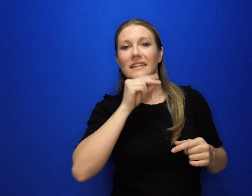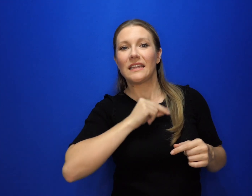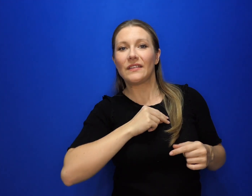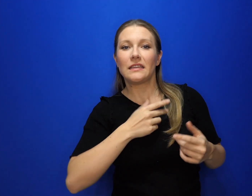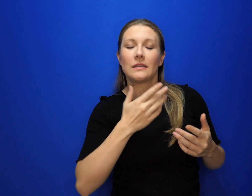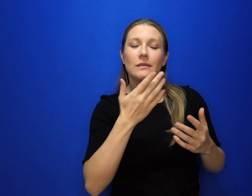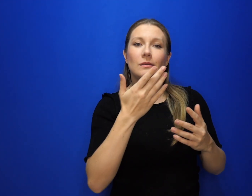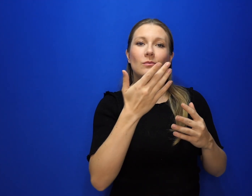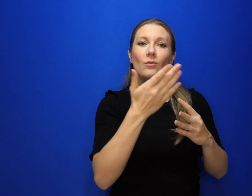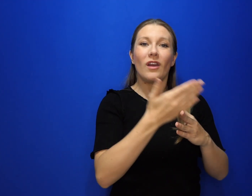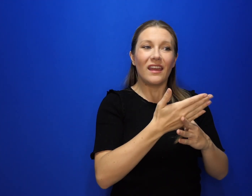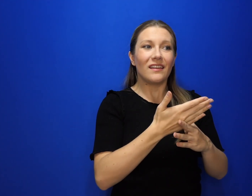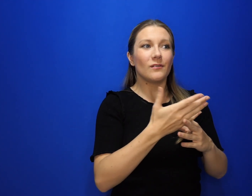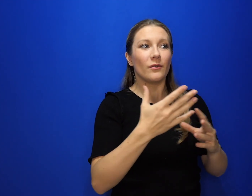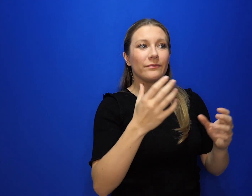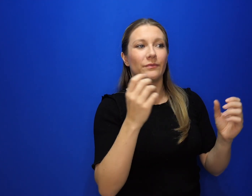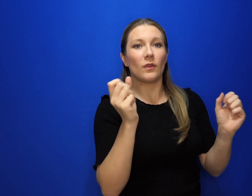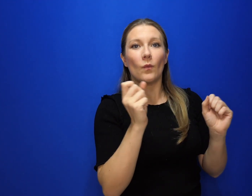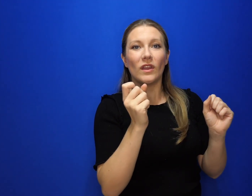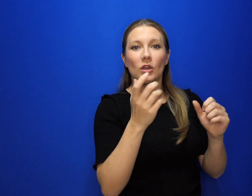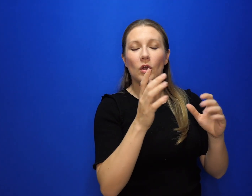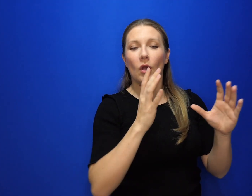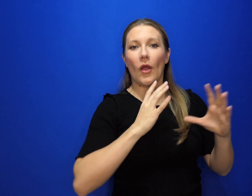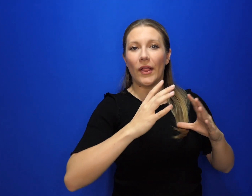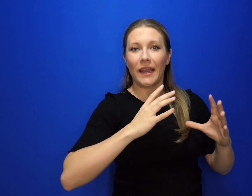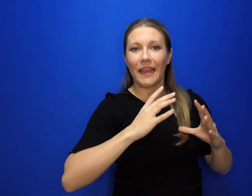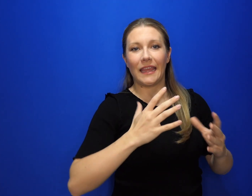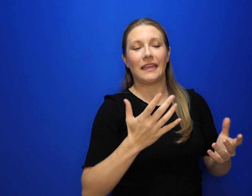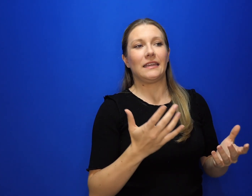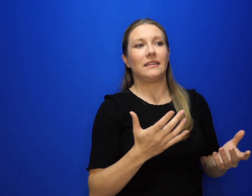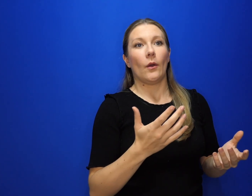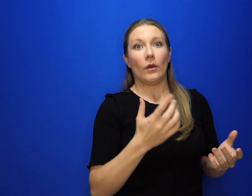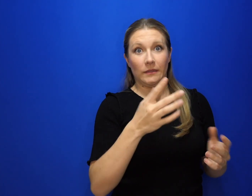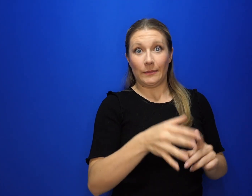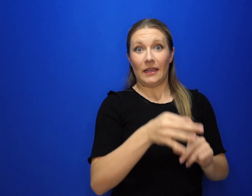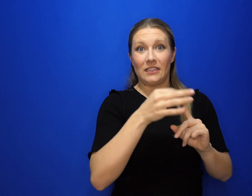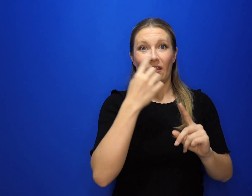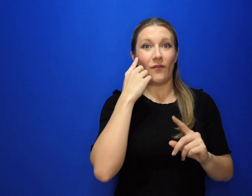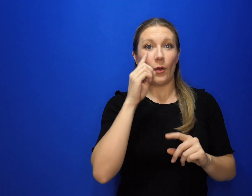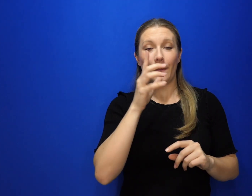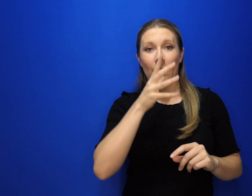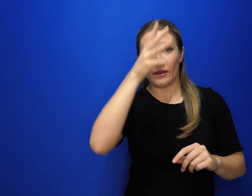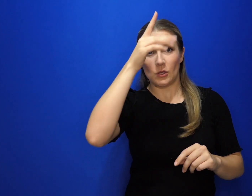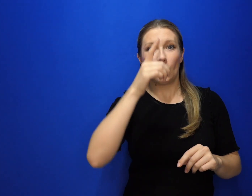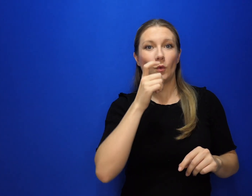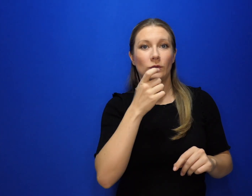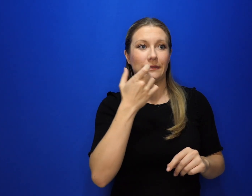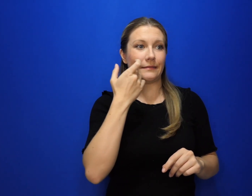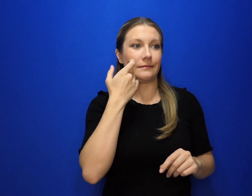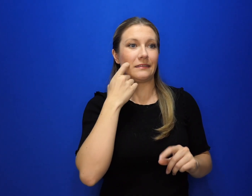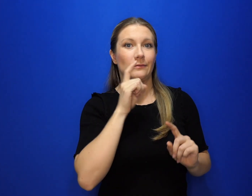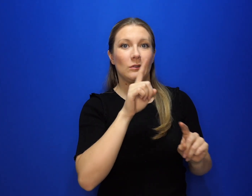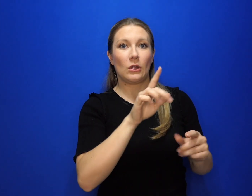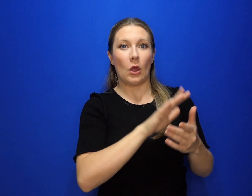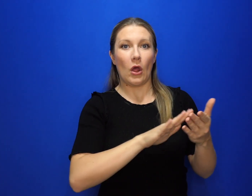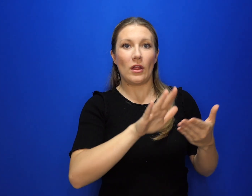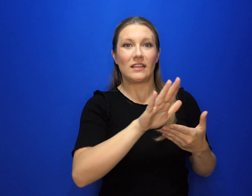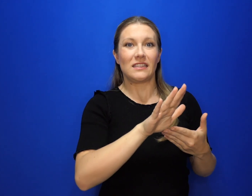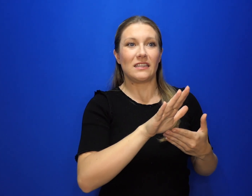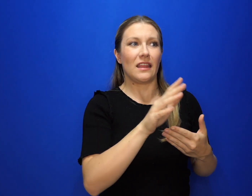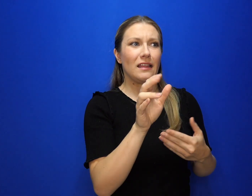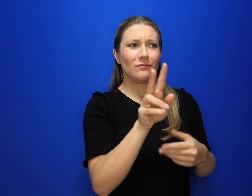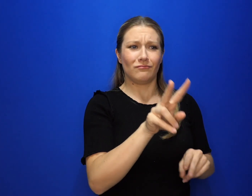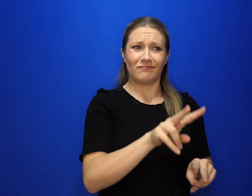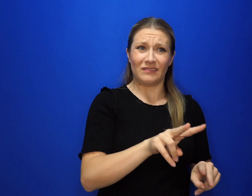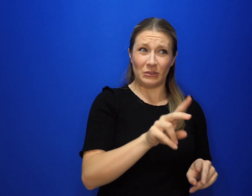or like the winter holiday or something. And parents, especially for kids who've just gone to college, their parents are like, you don't